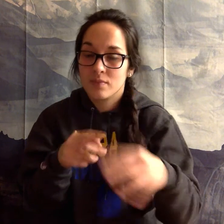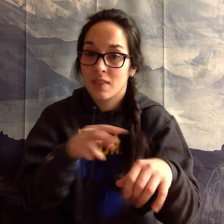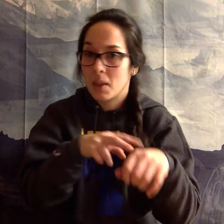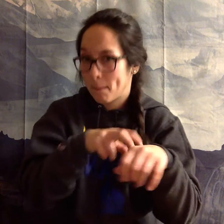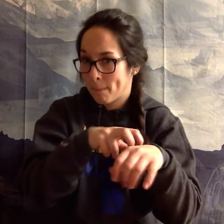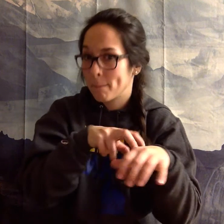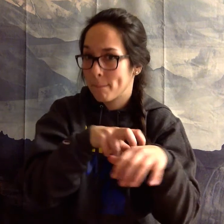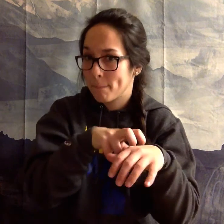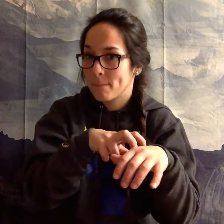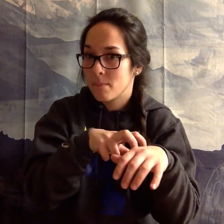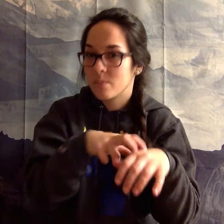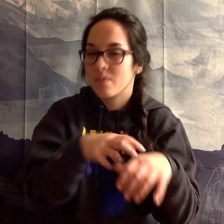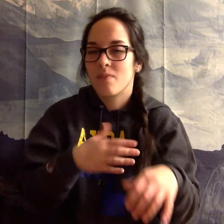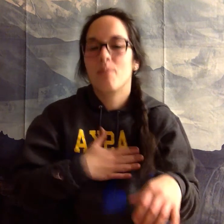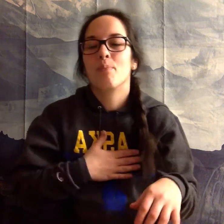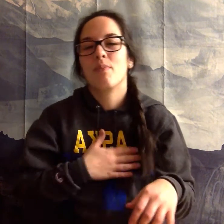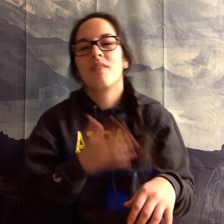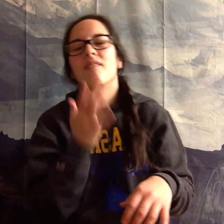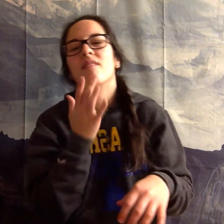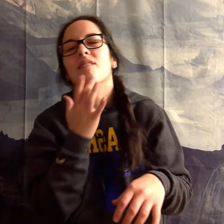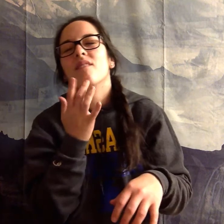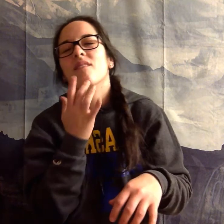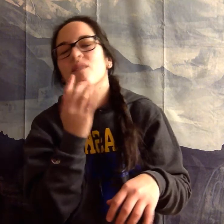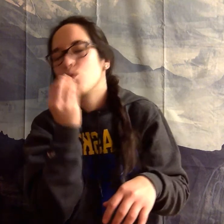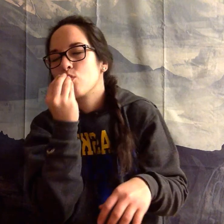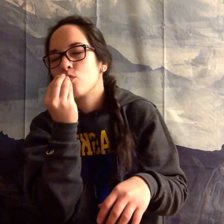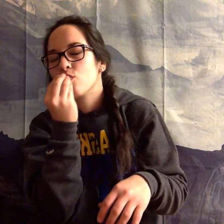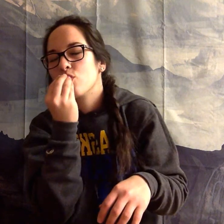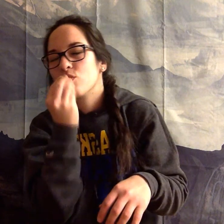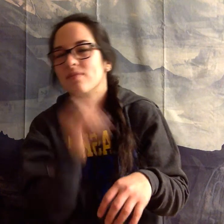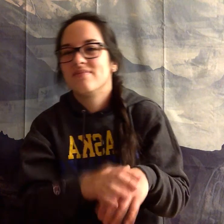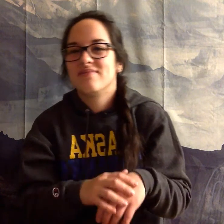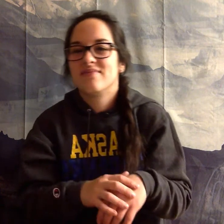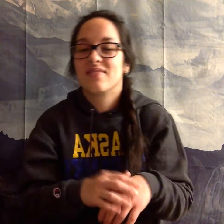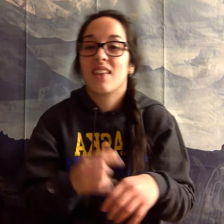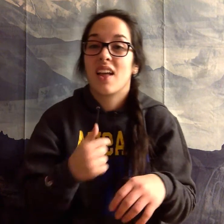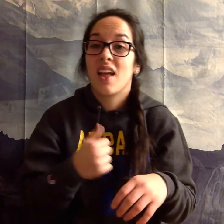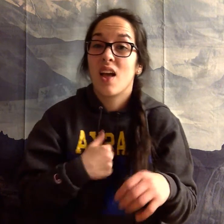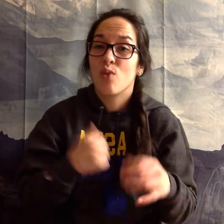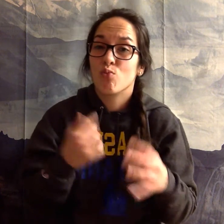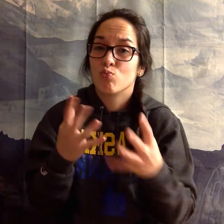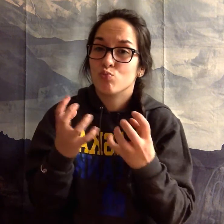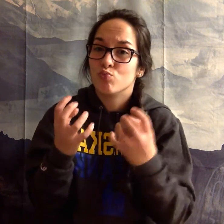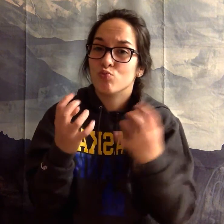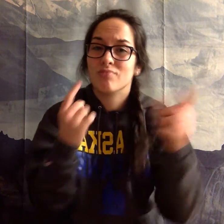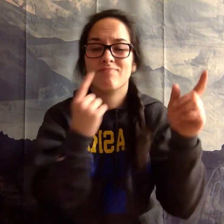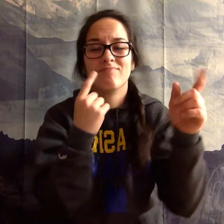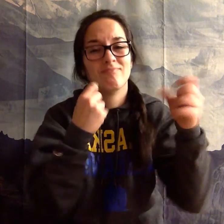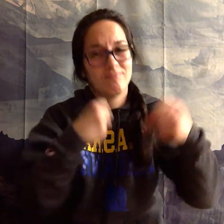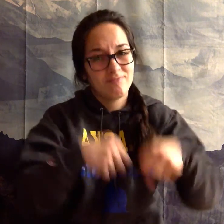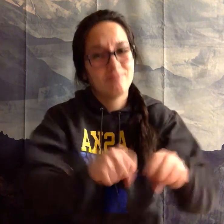in. the different. Not So I don't